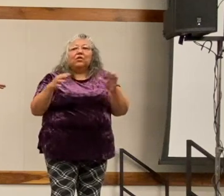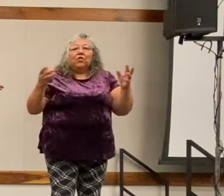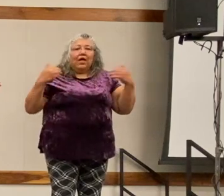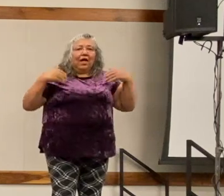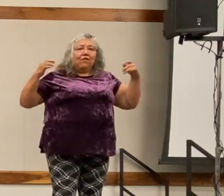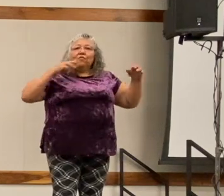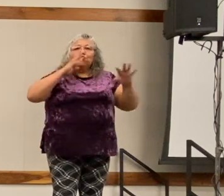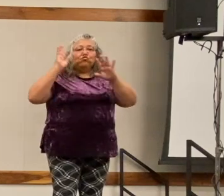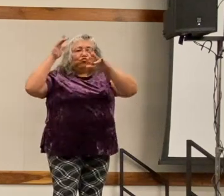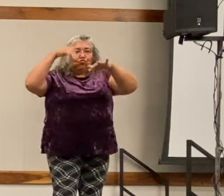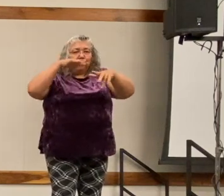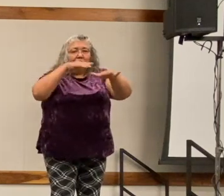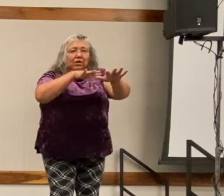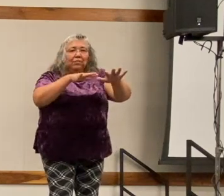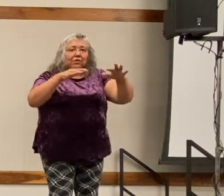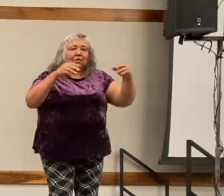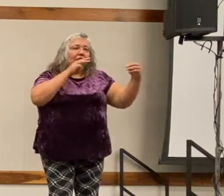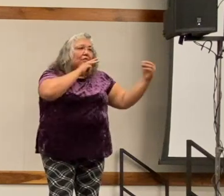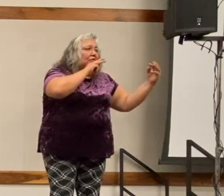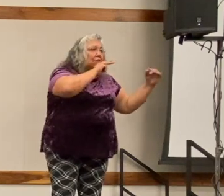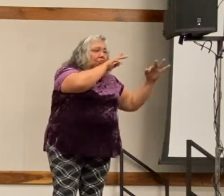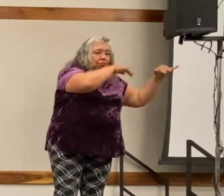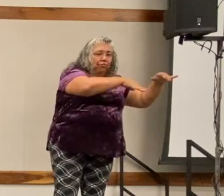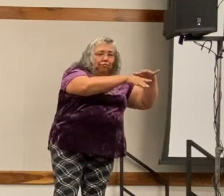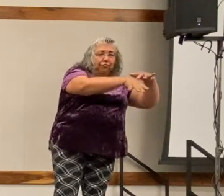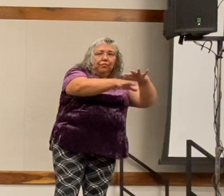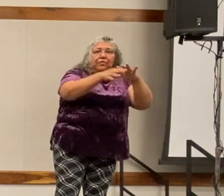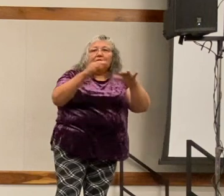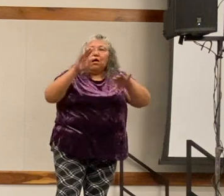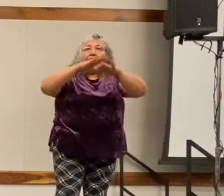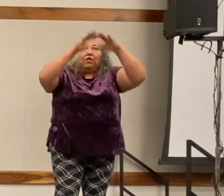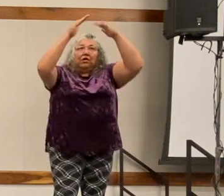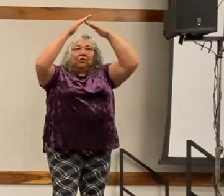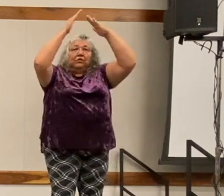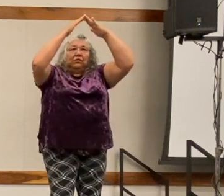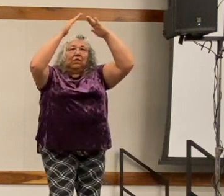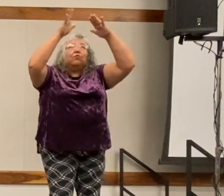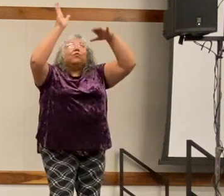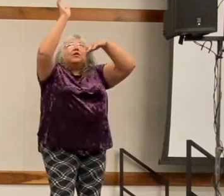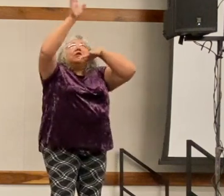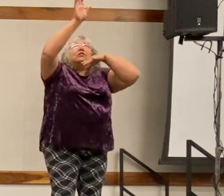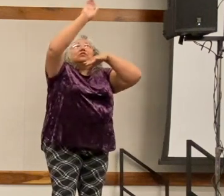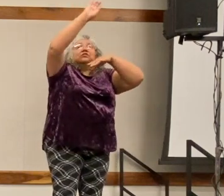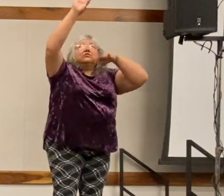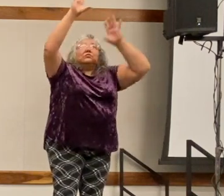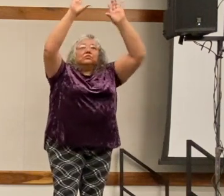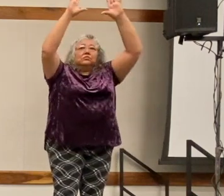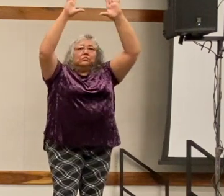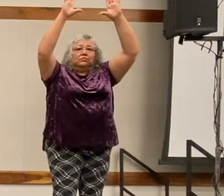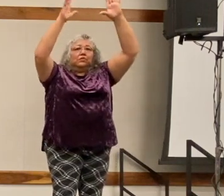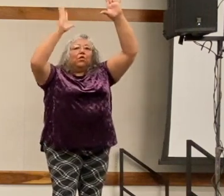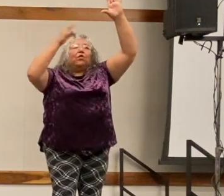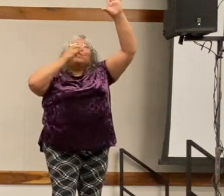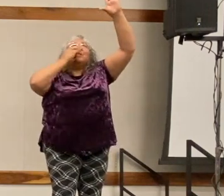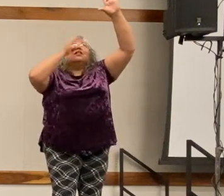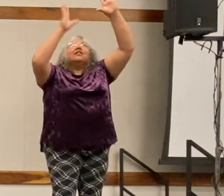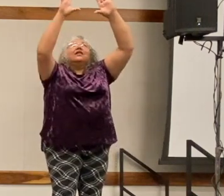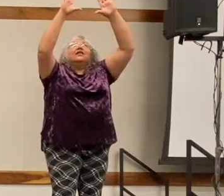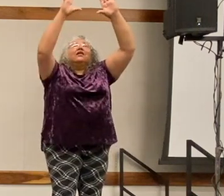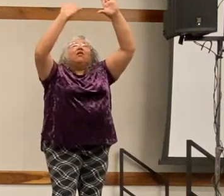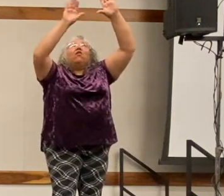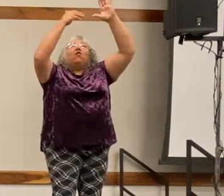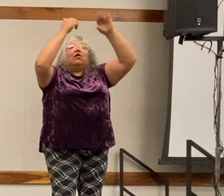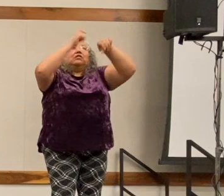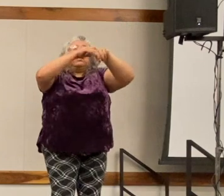streams and creek that flow from them. At the very top of the church will be a cross on the very top, and it'll be lit at all